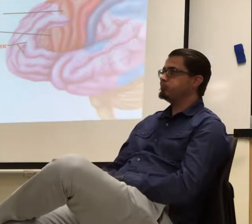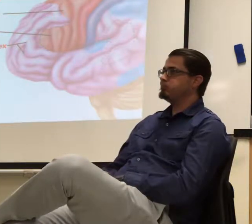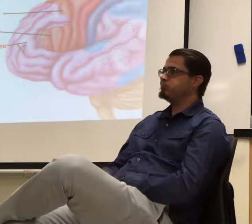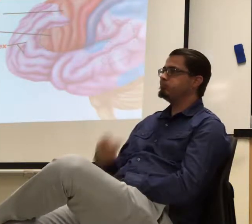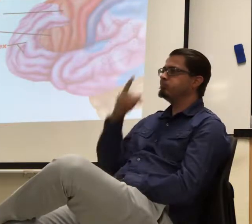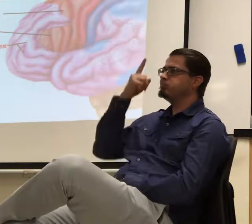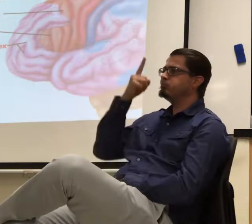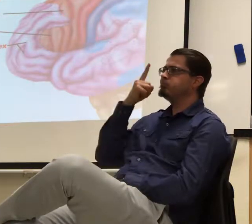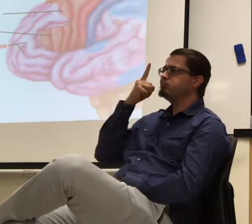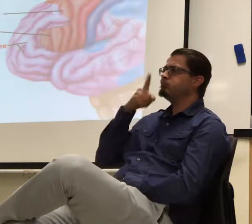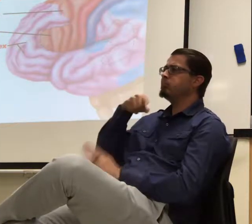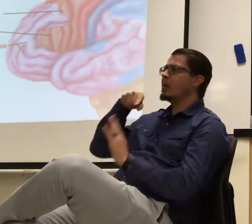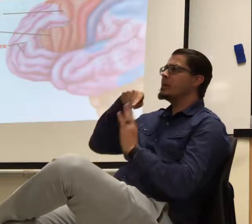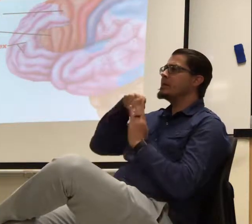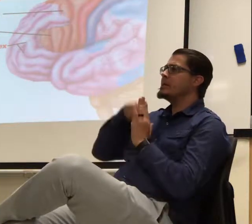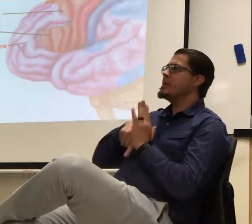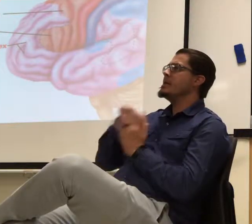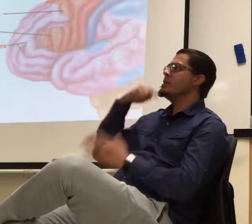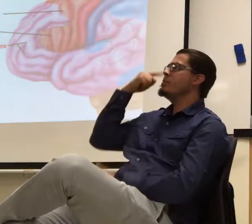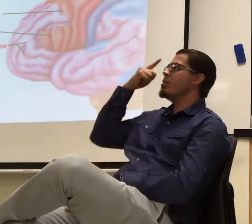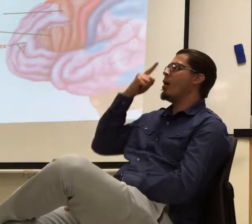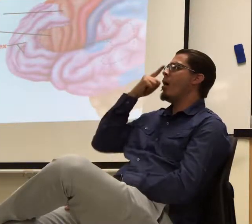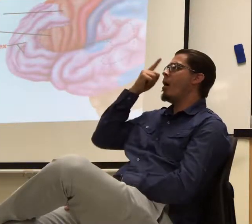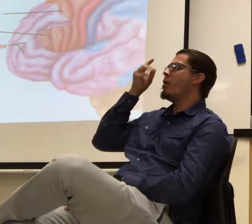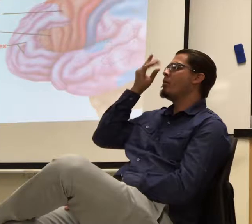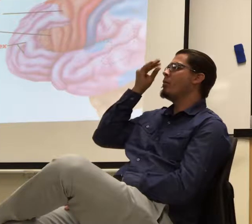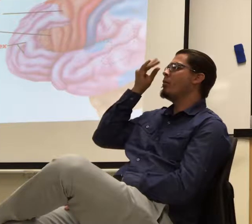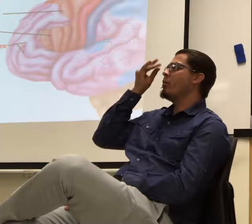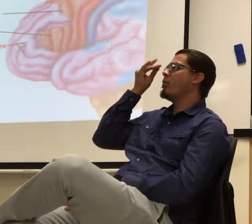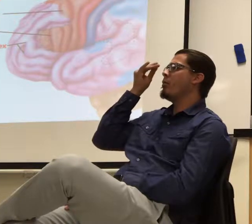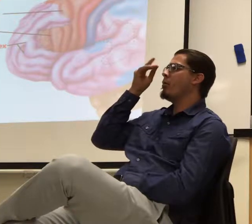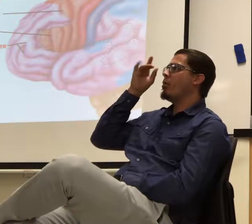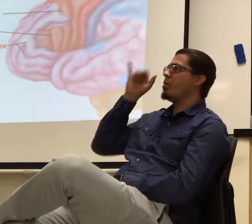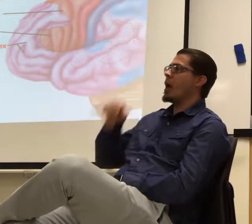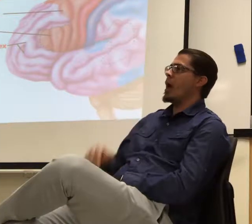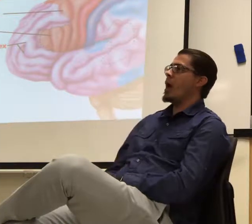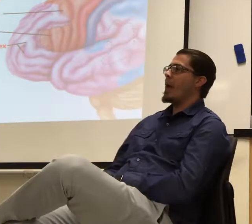I'll just put deep thoughts.